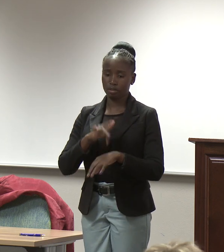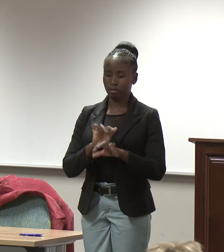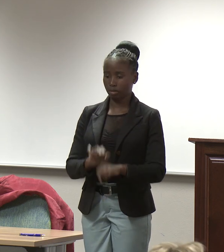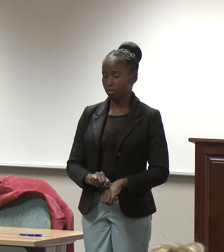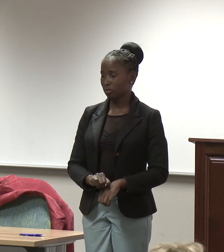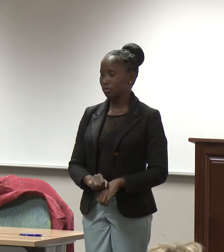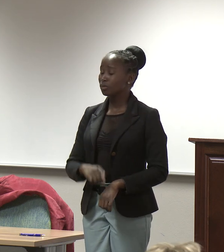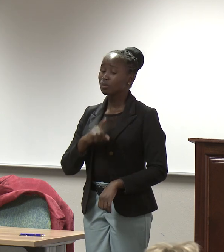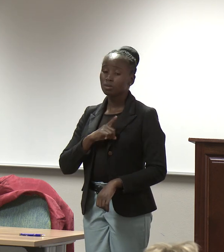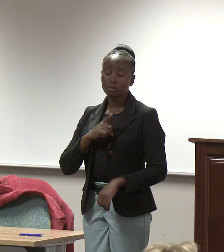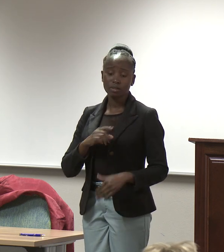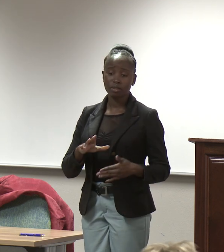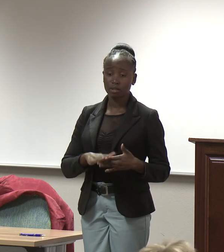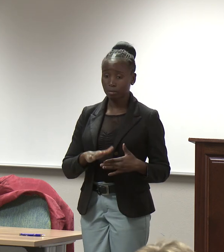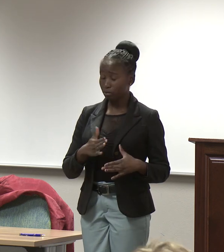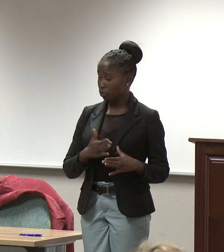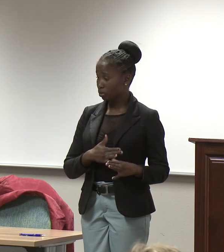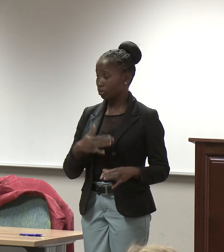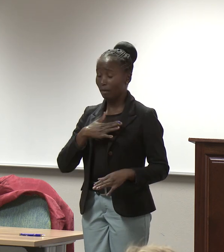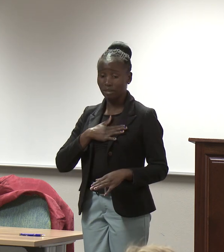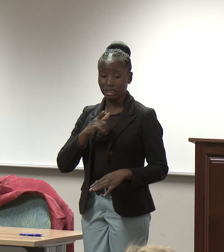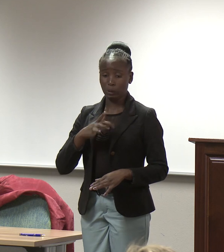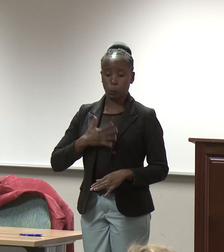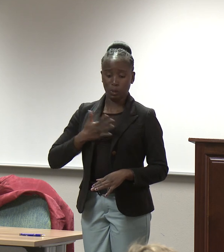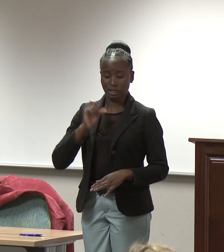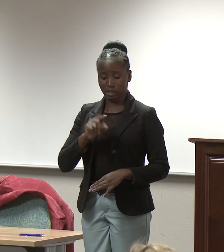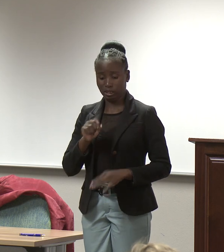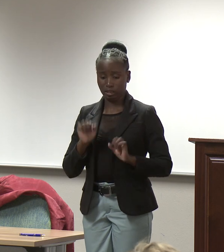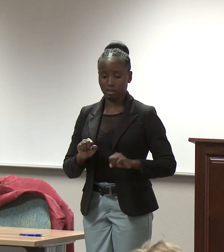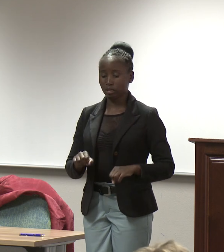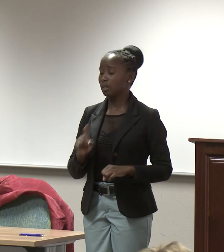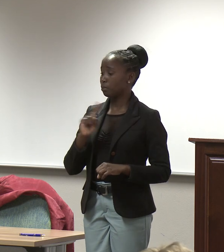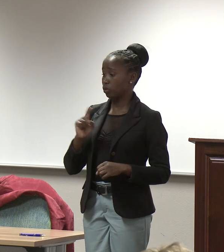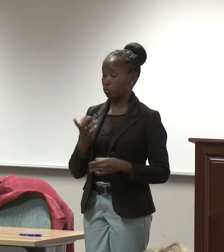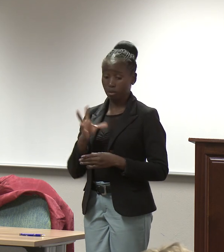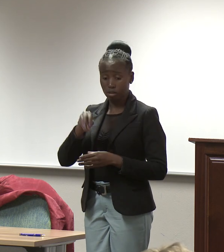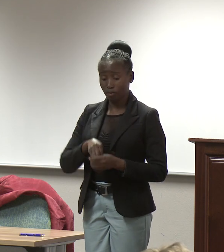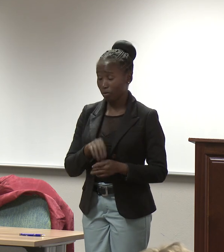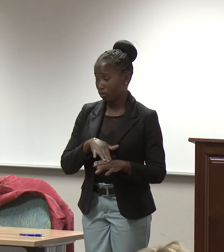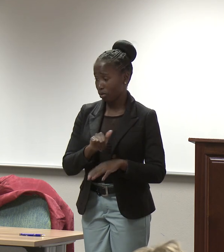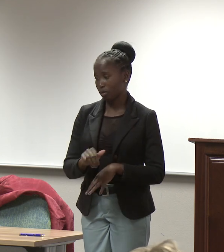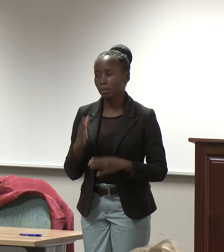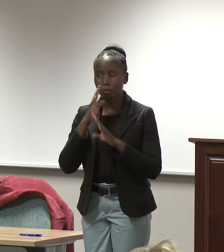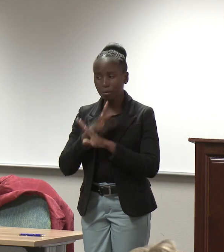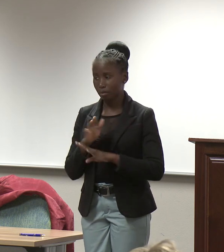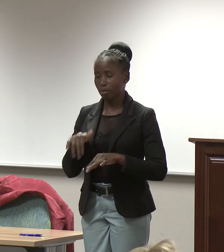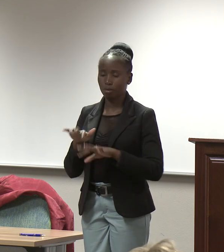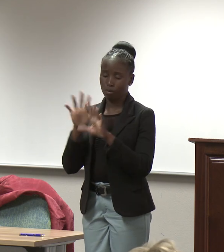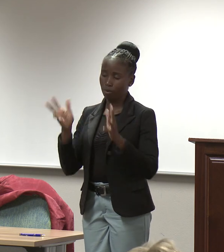were not despots the way we think today of the despots that we have in the world, even though they are